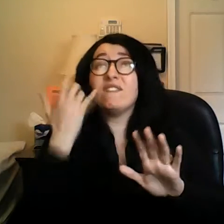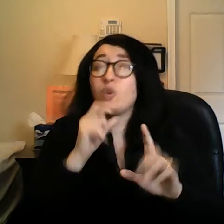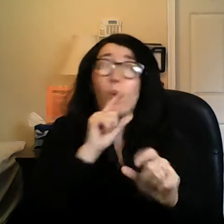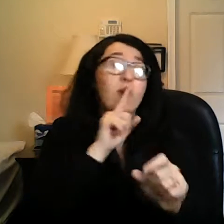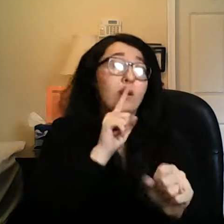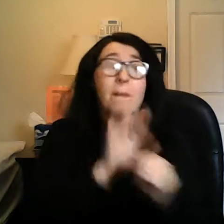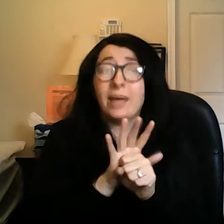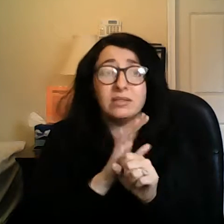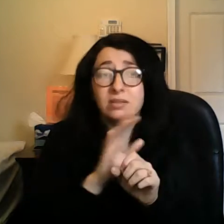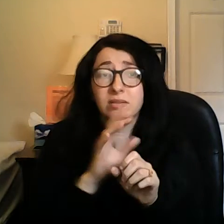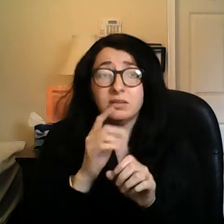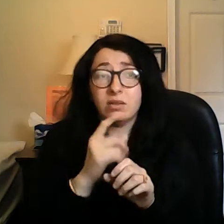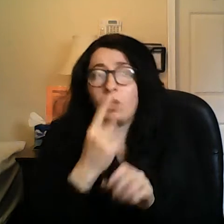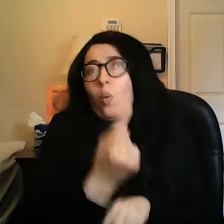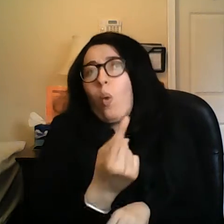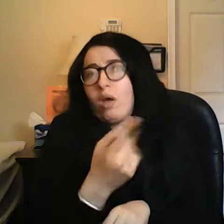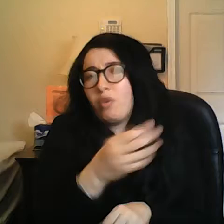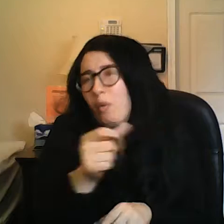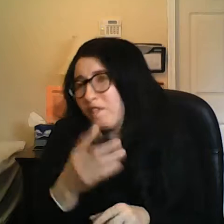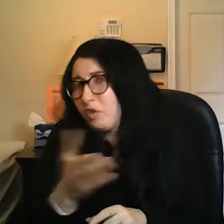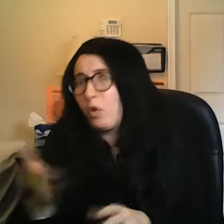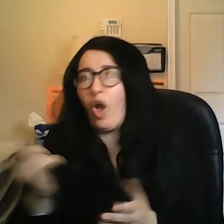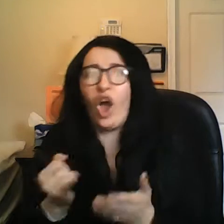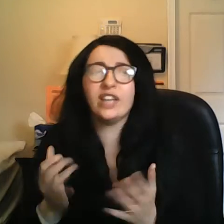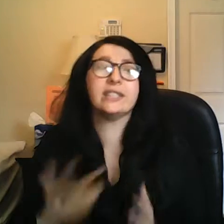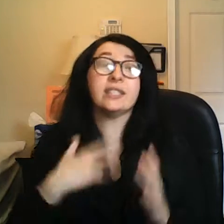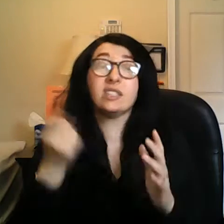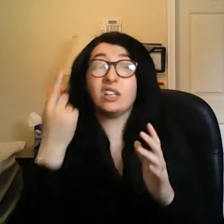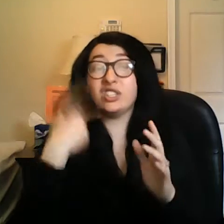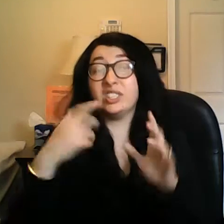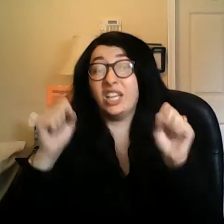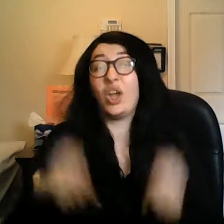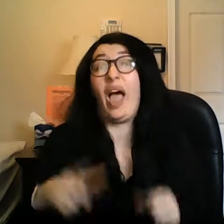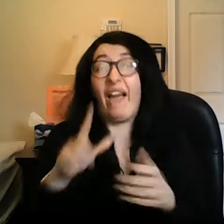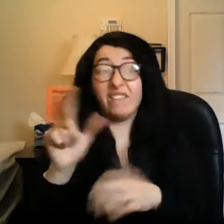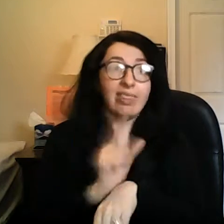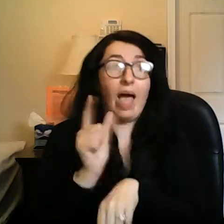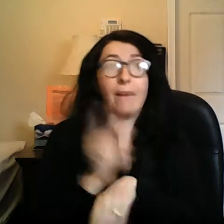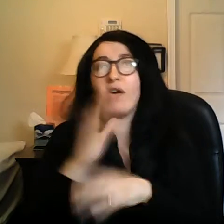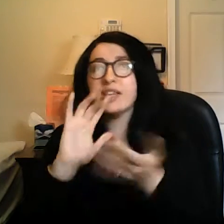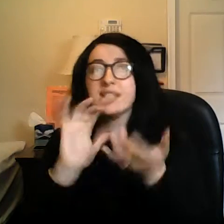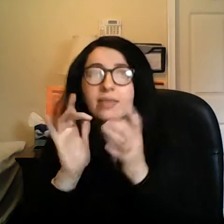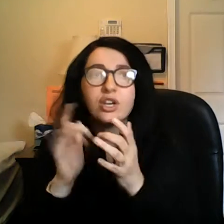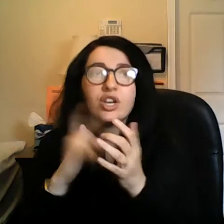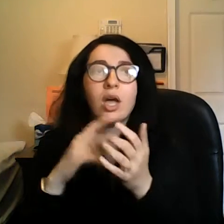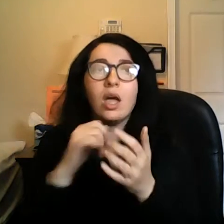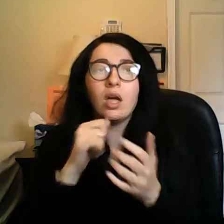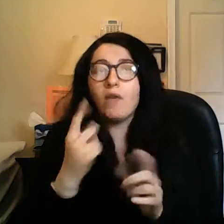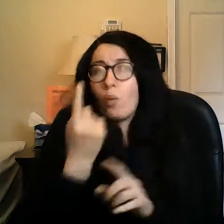artists, there are also some really great resource libraries online where instead of just paying for one artist, you can pay a small fee to